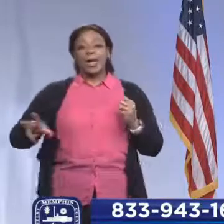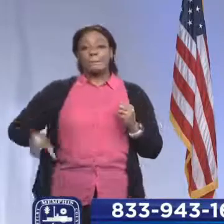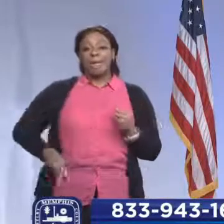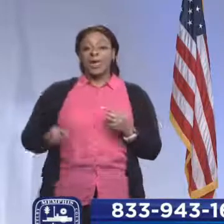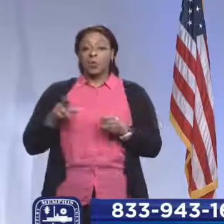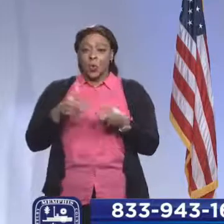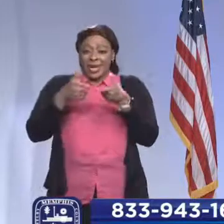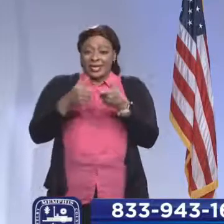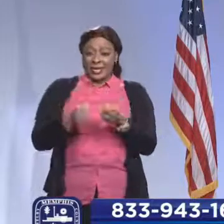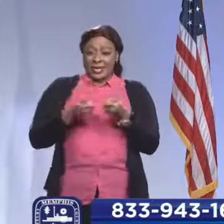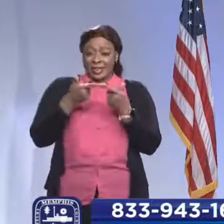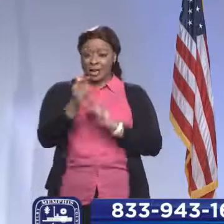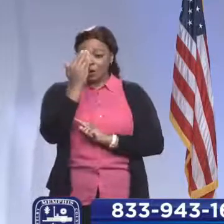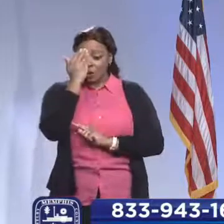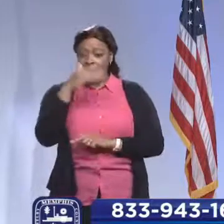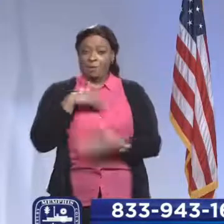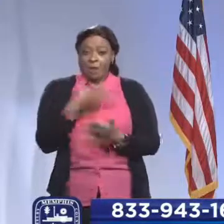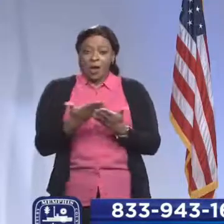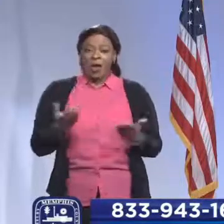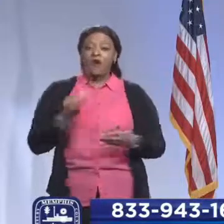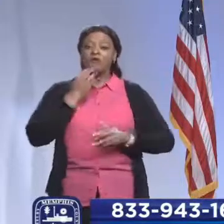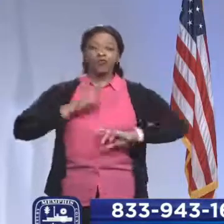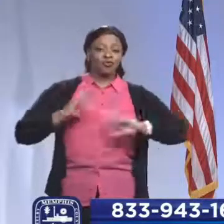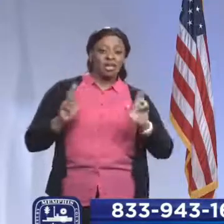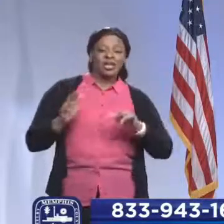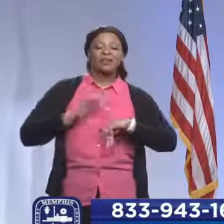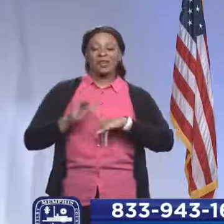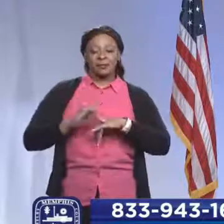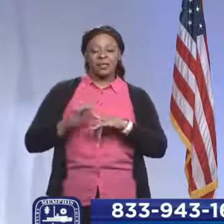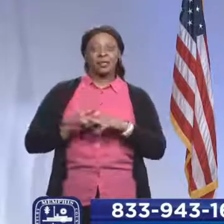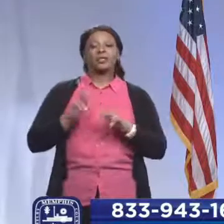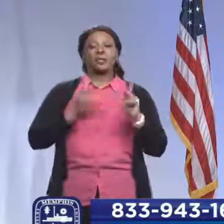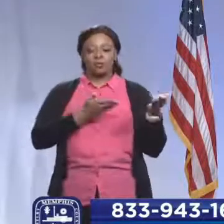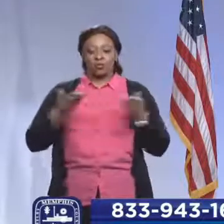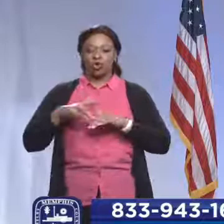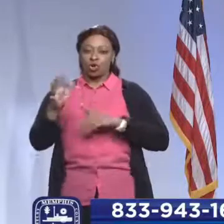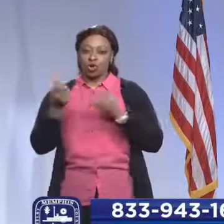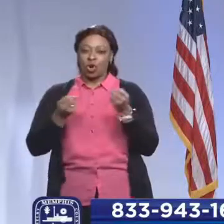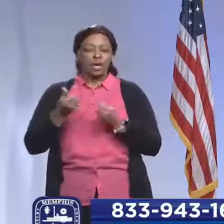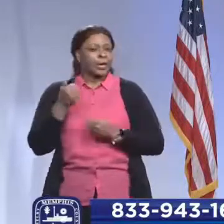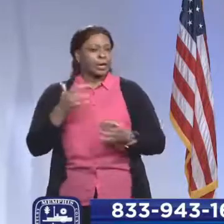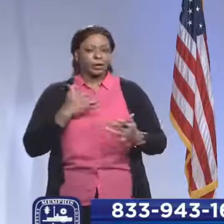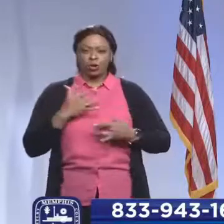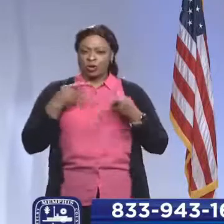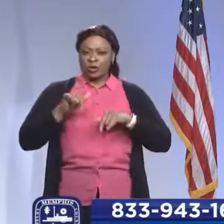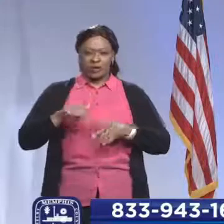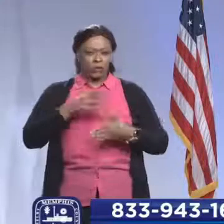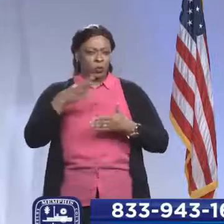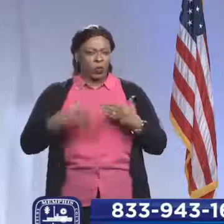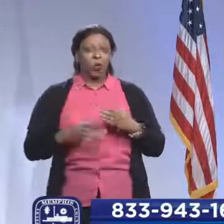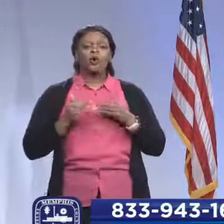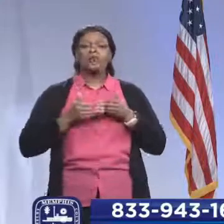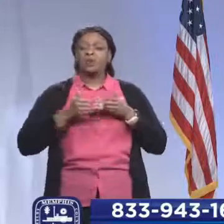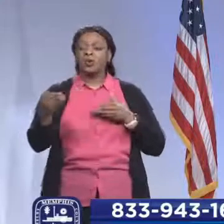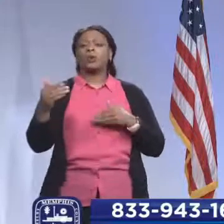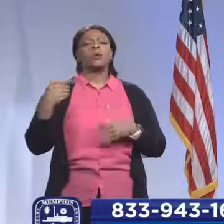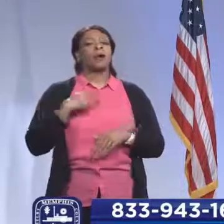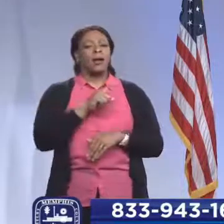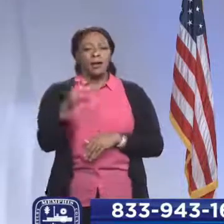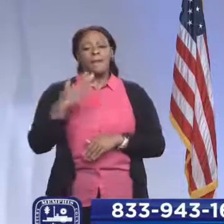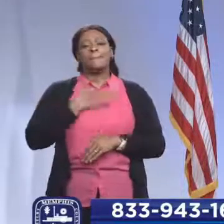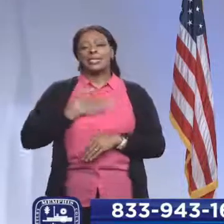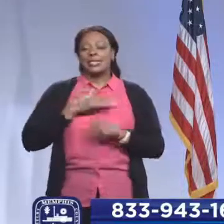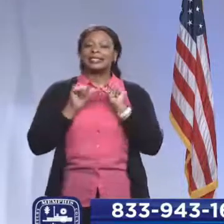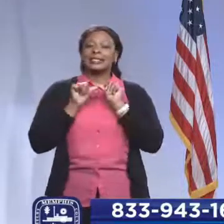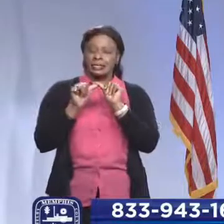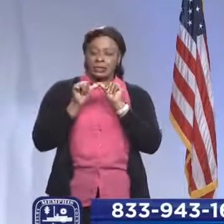text message, let them know when their food will be readily available. If there are any concerns during this weekend or going forward, we ask you to